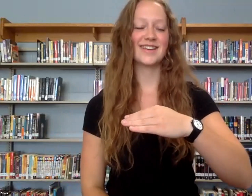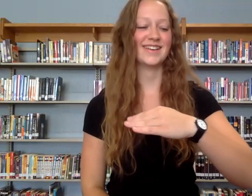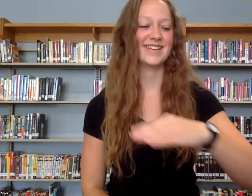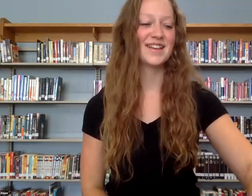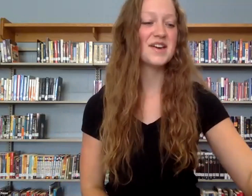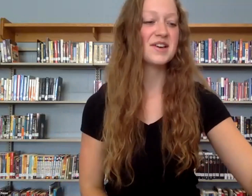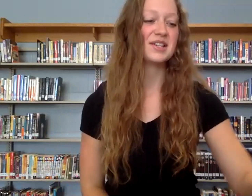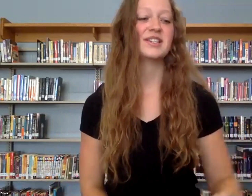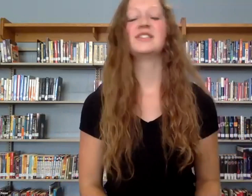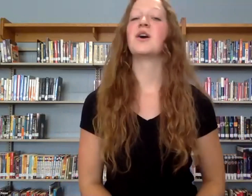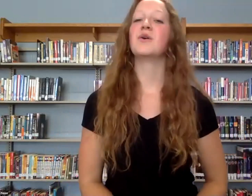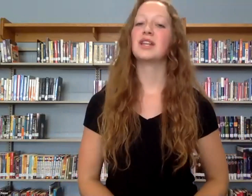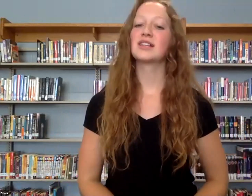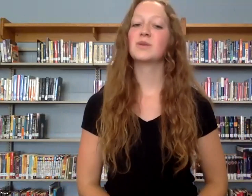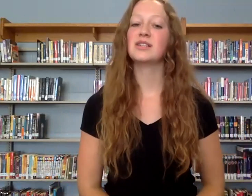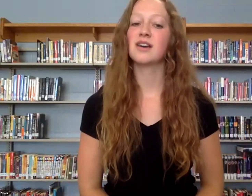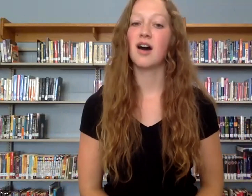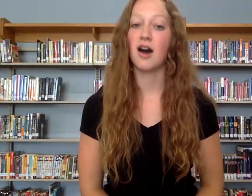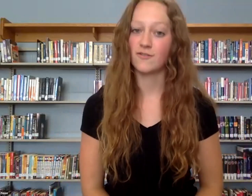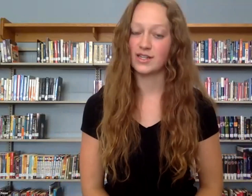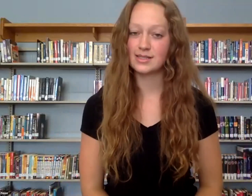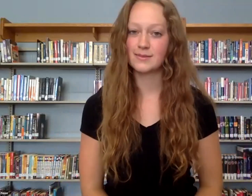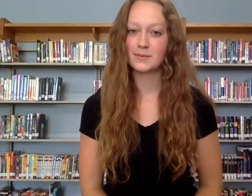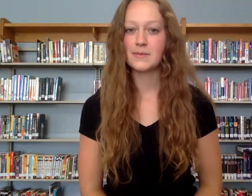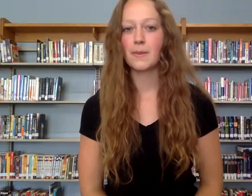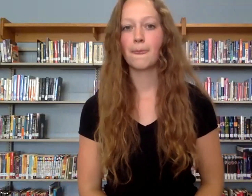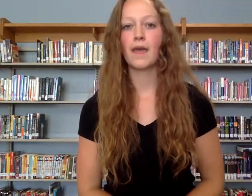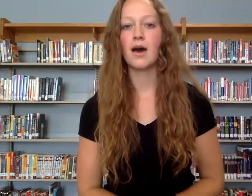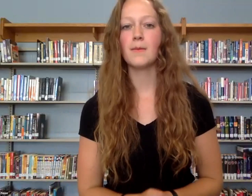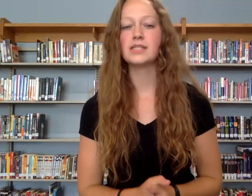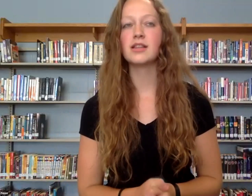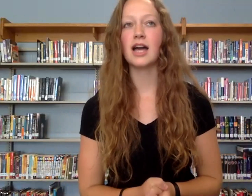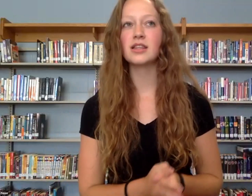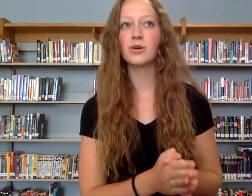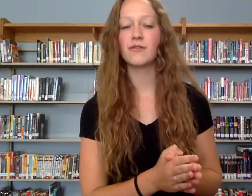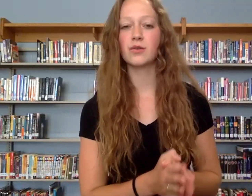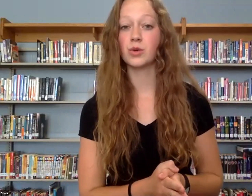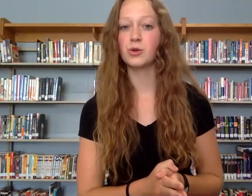Good. So the next one is office. It's a lot like the word for room.